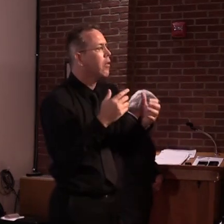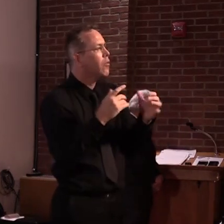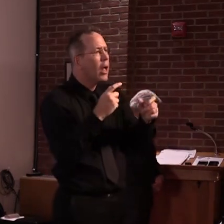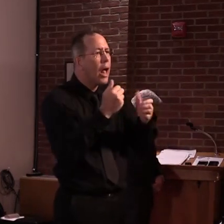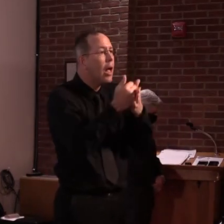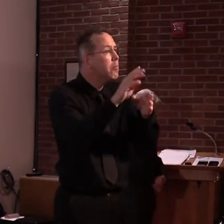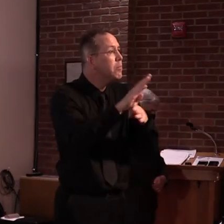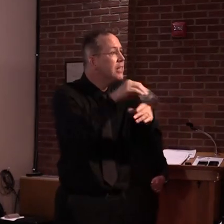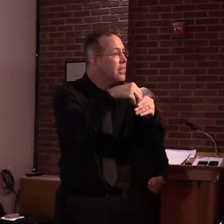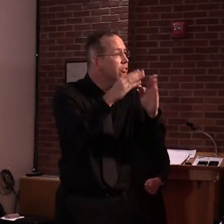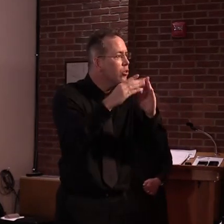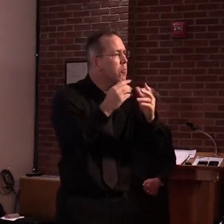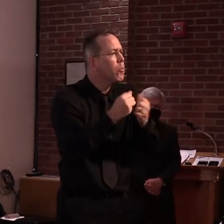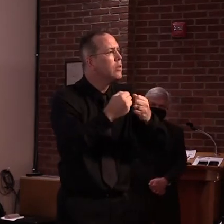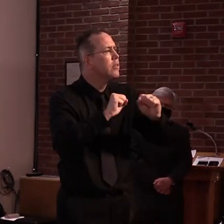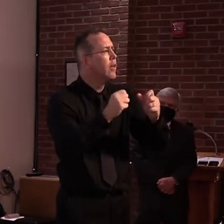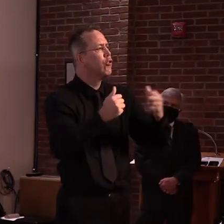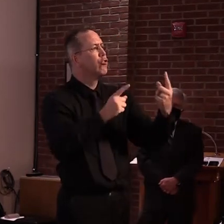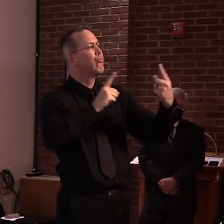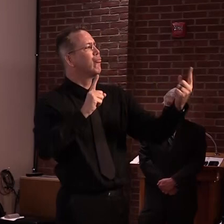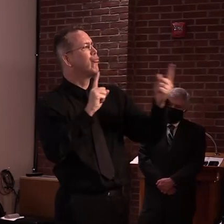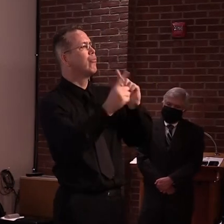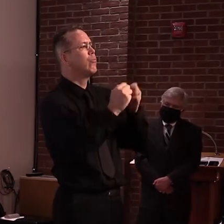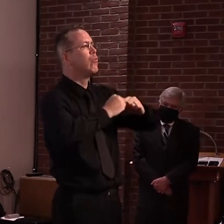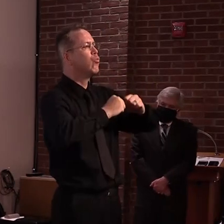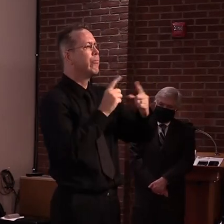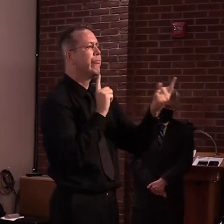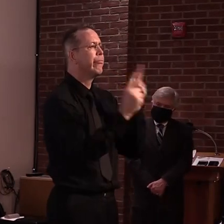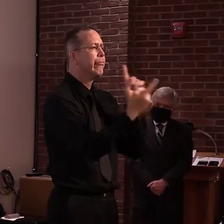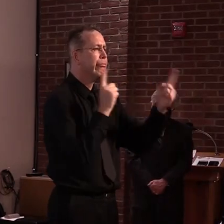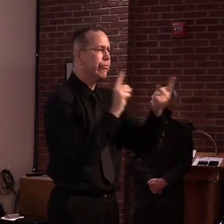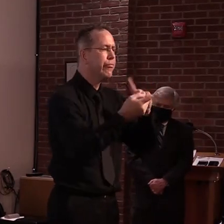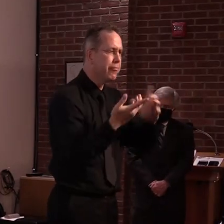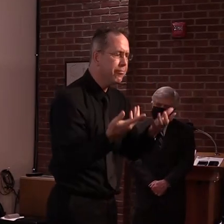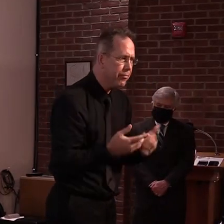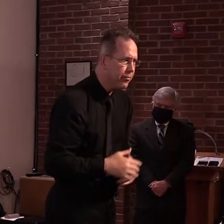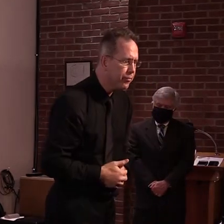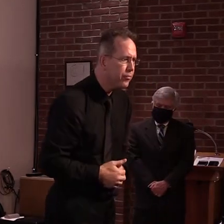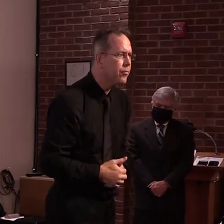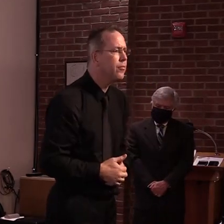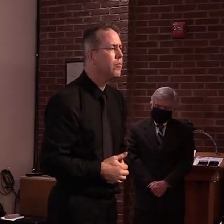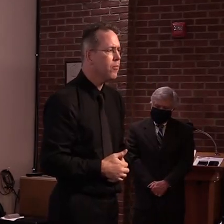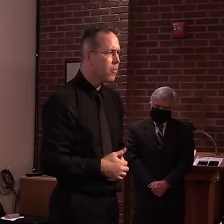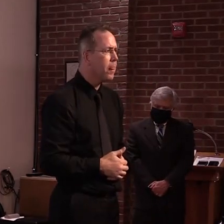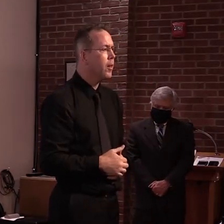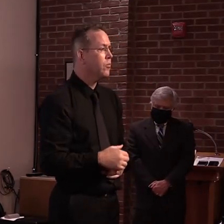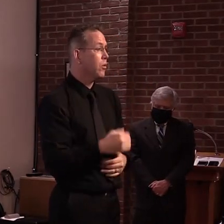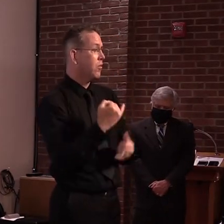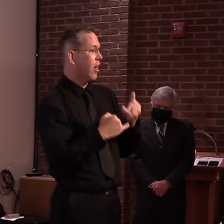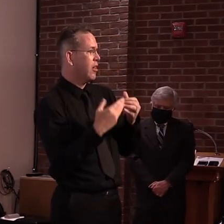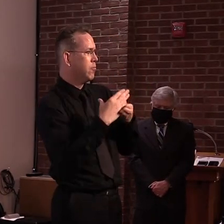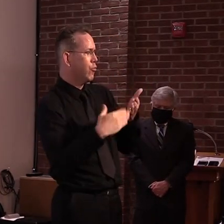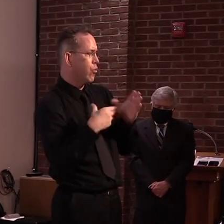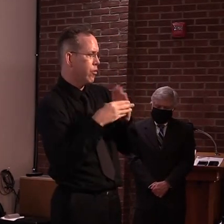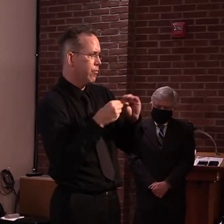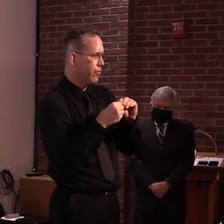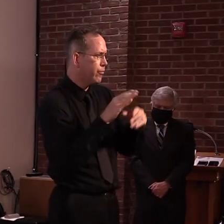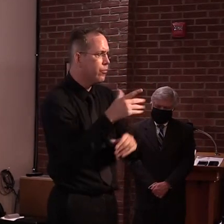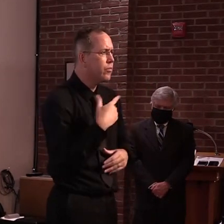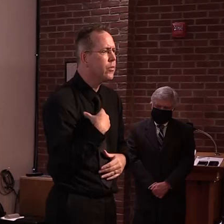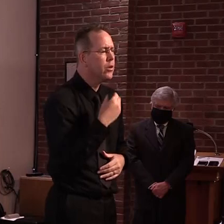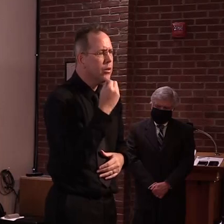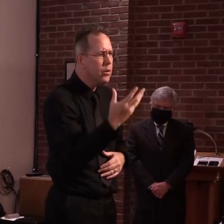package that is intended to enhance our economic recovery by modernizing Vermont's regulatory programs and environmental permitting